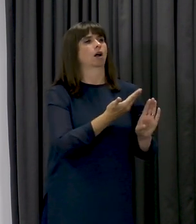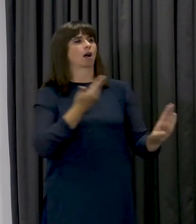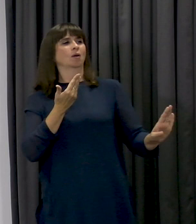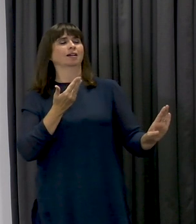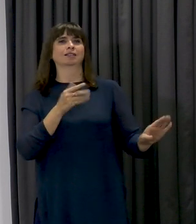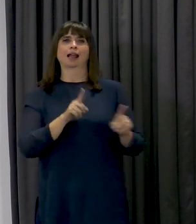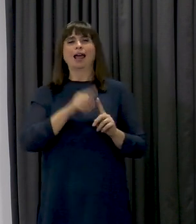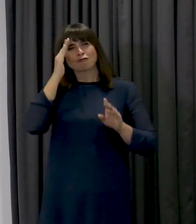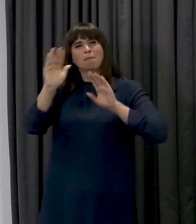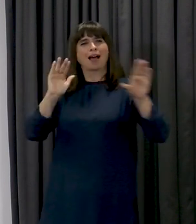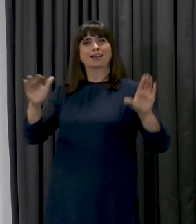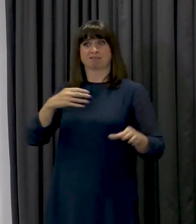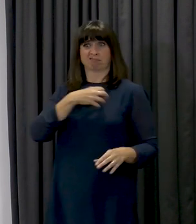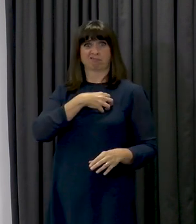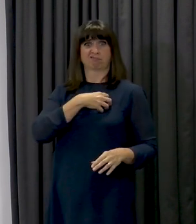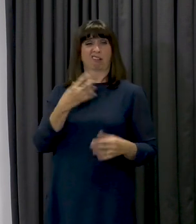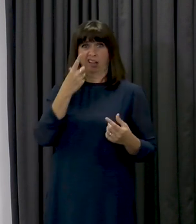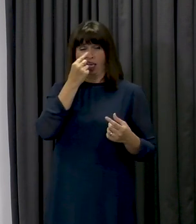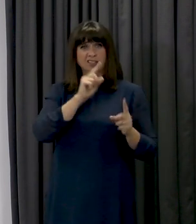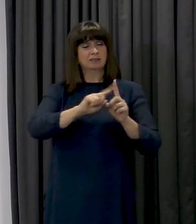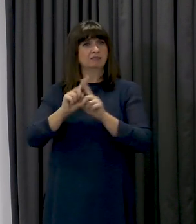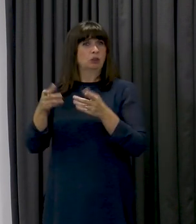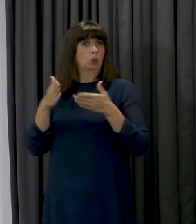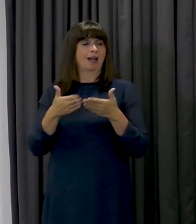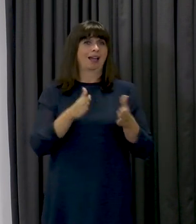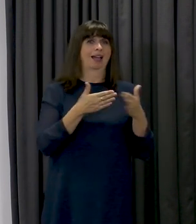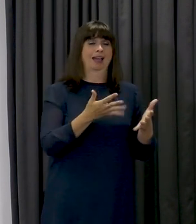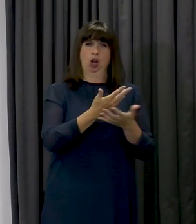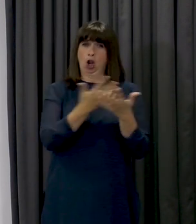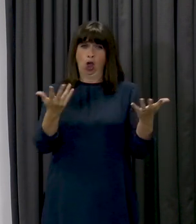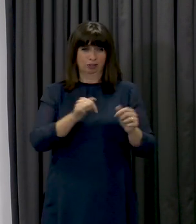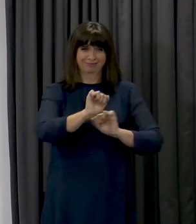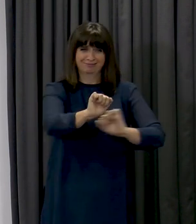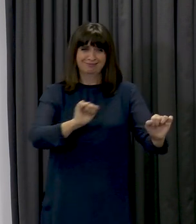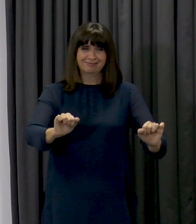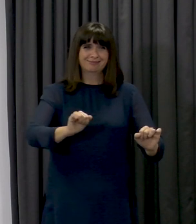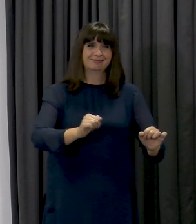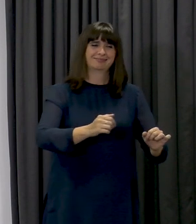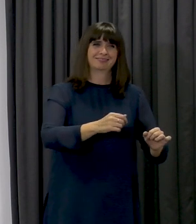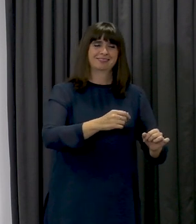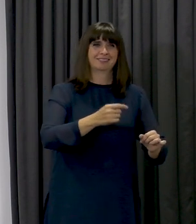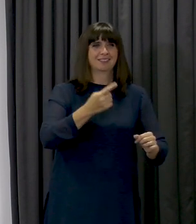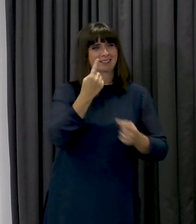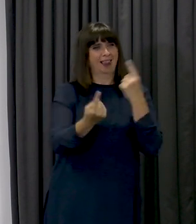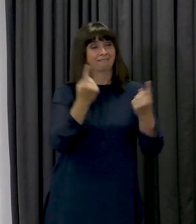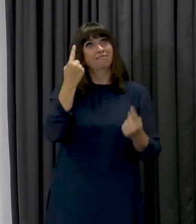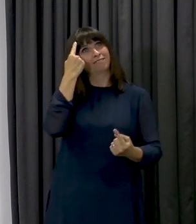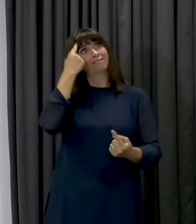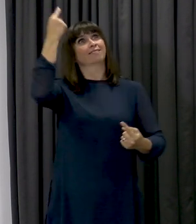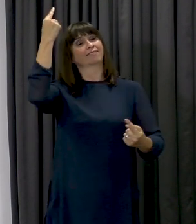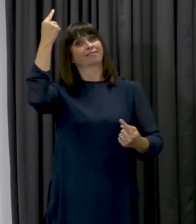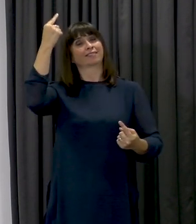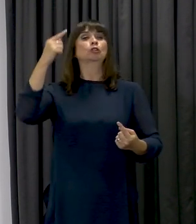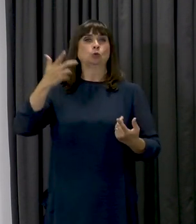which people can use their voluntary effort, the expertise they have, to be able to help